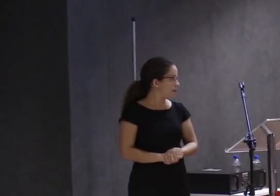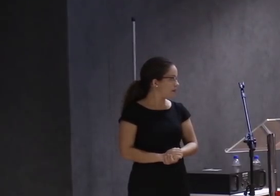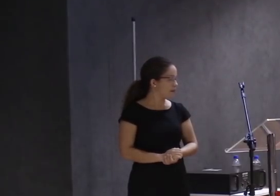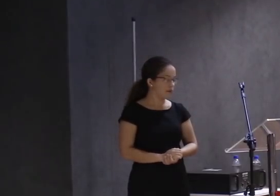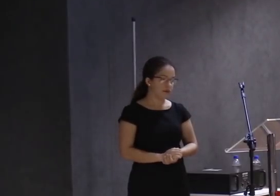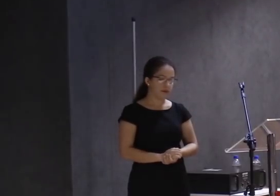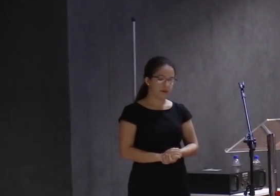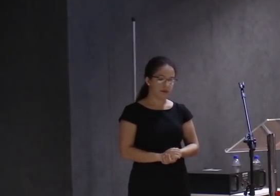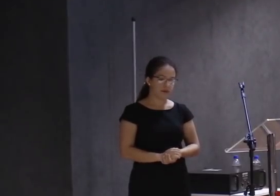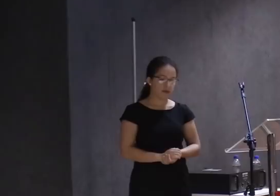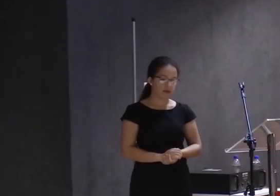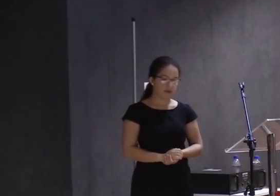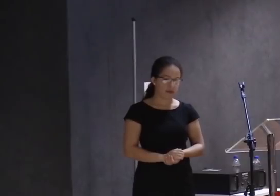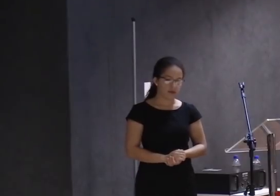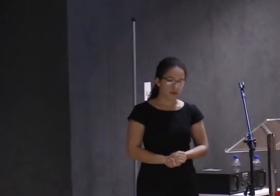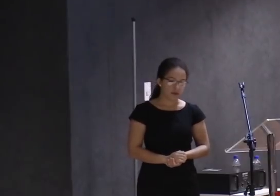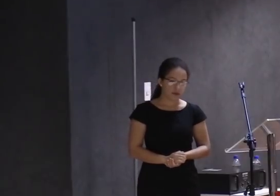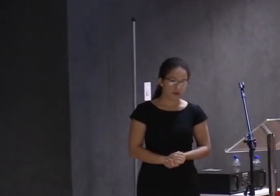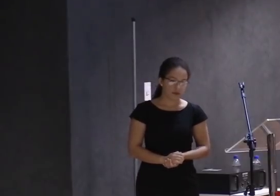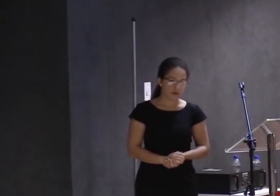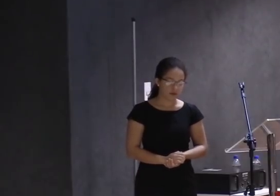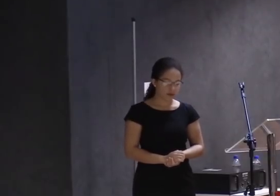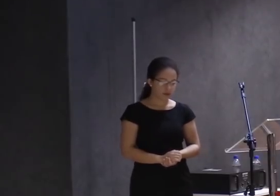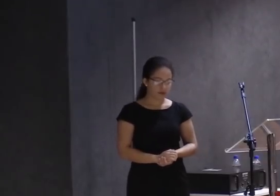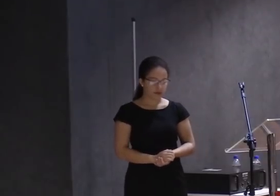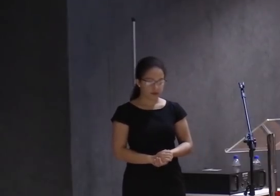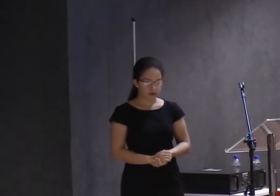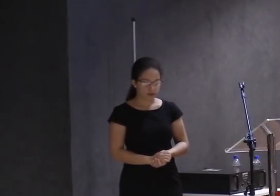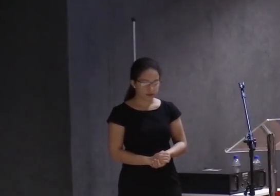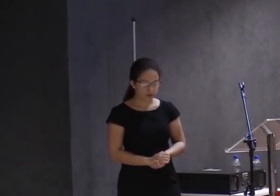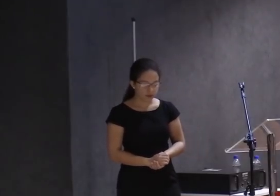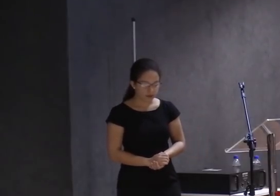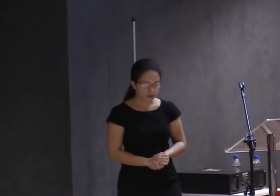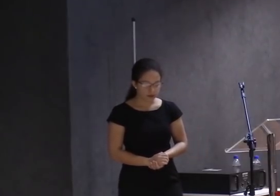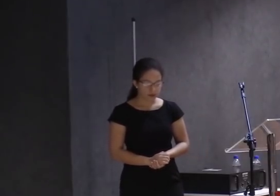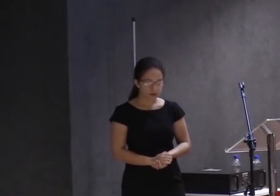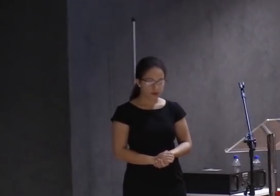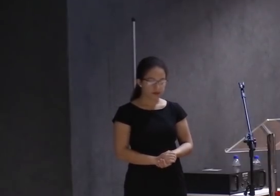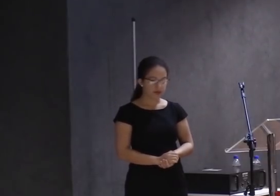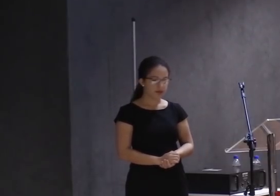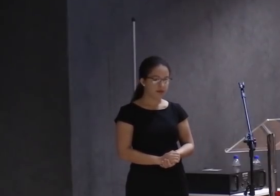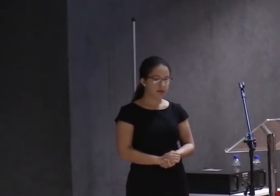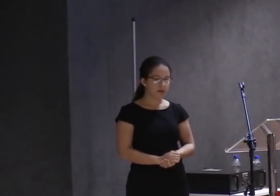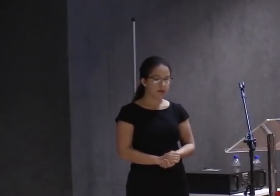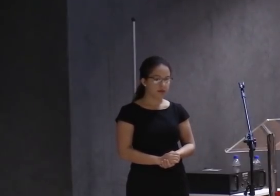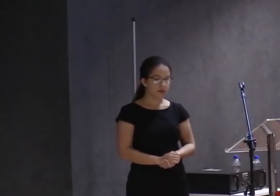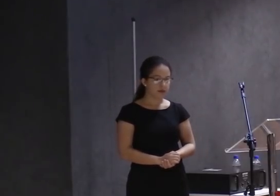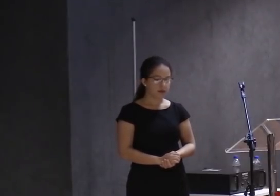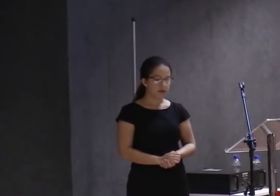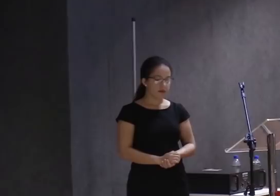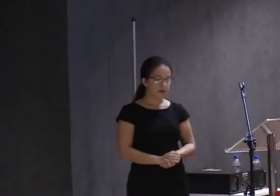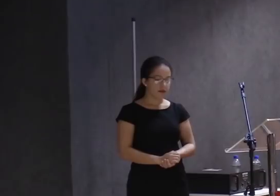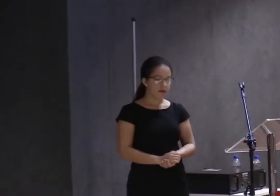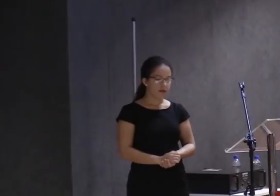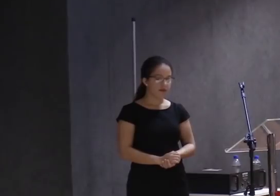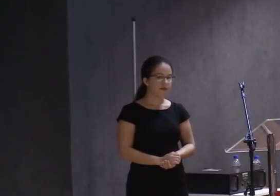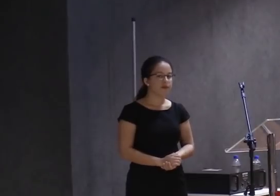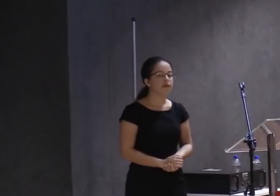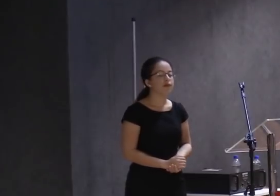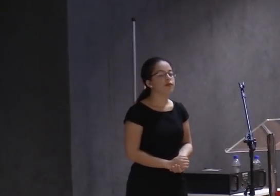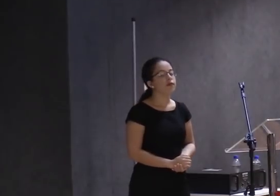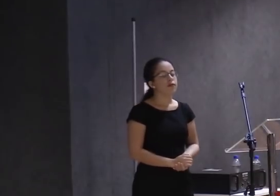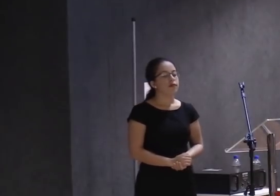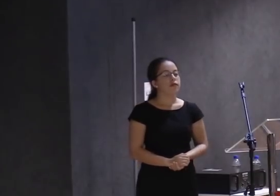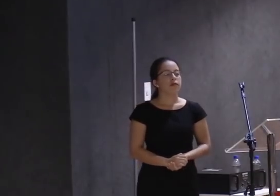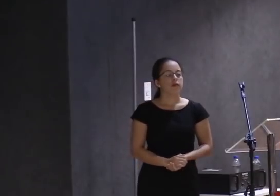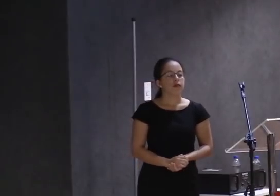I belong to the School of Professional Teacher Education. but I work in our Global Education